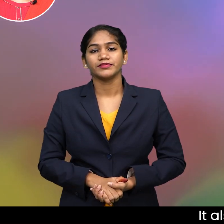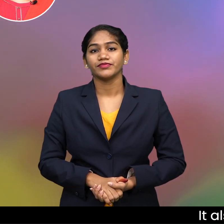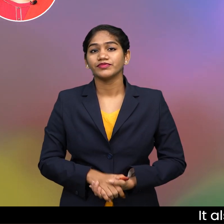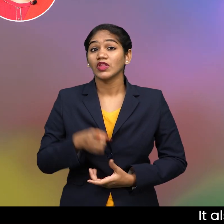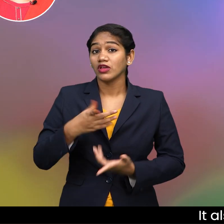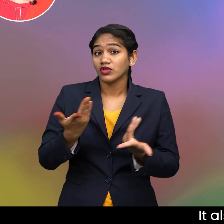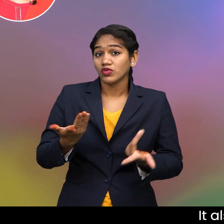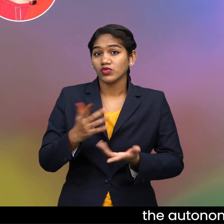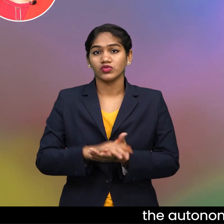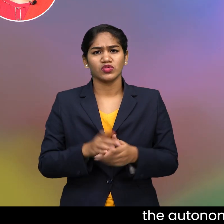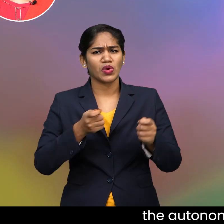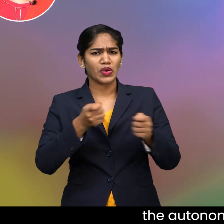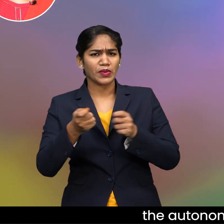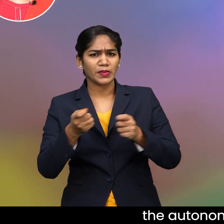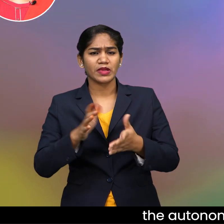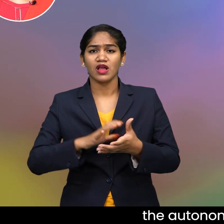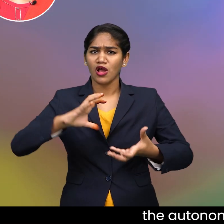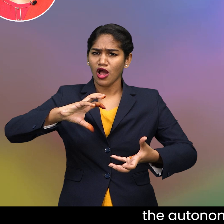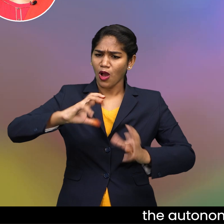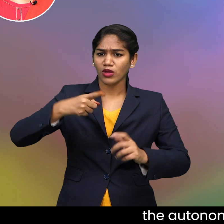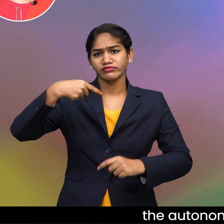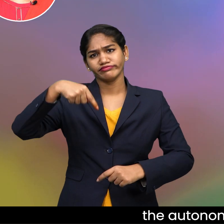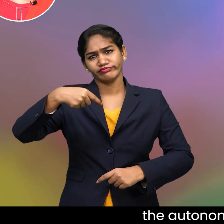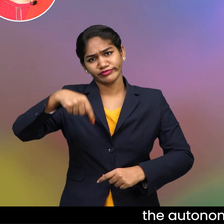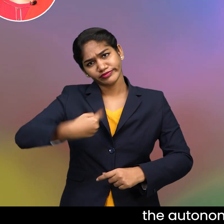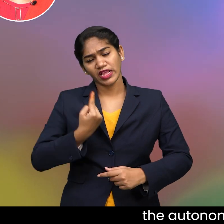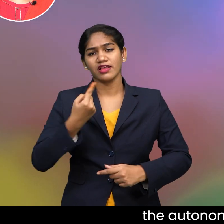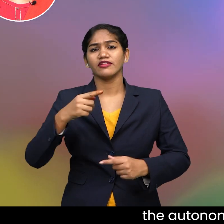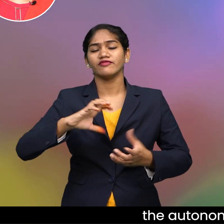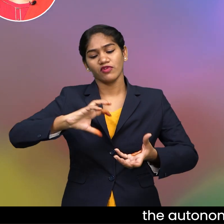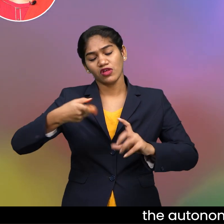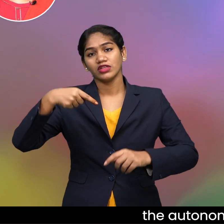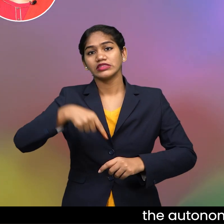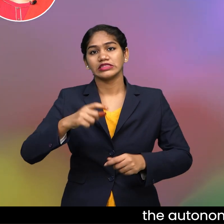It also controls the autonomic nervous system